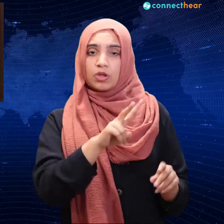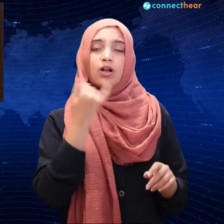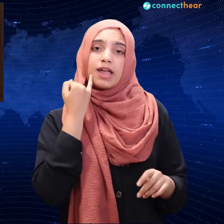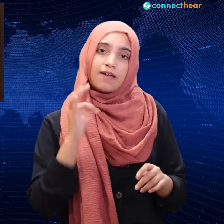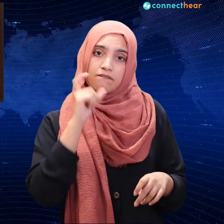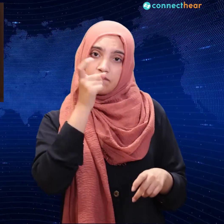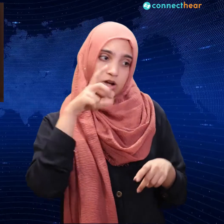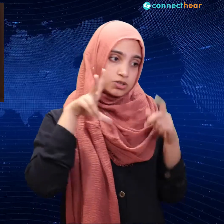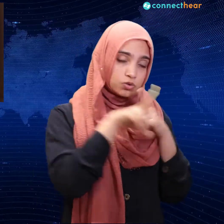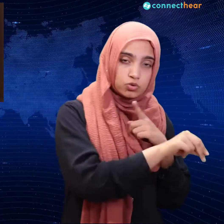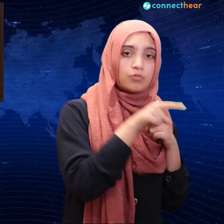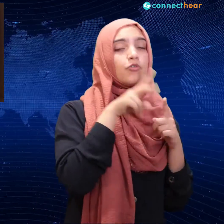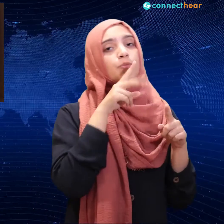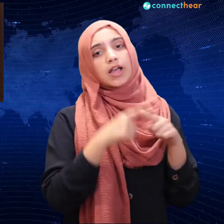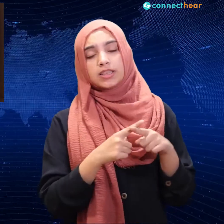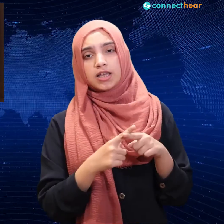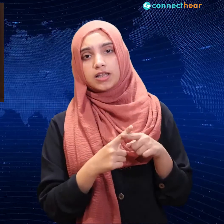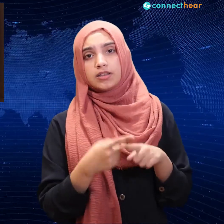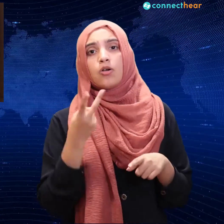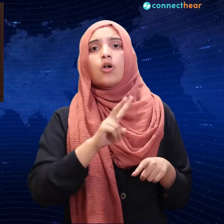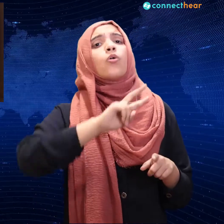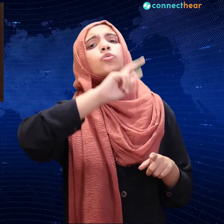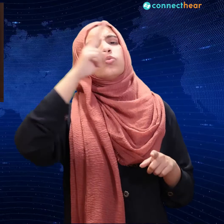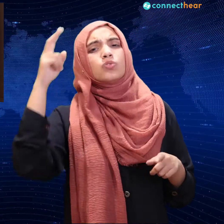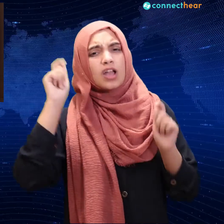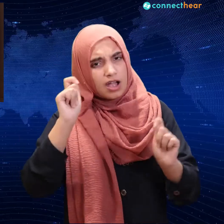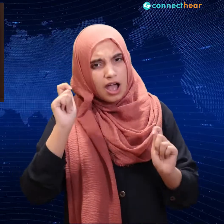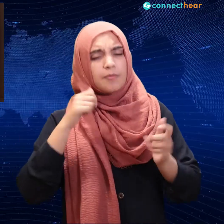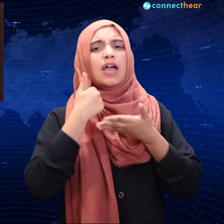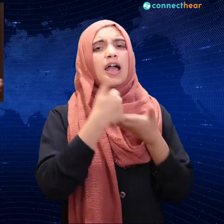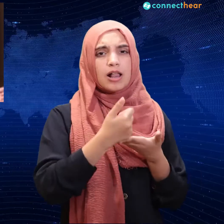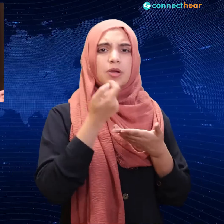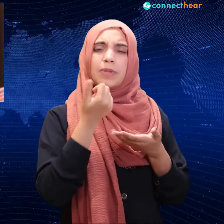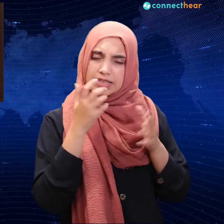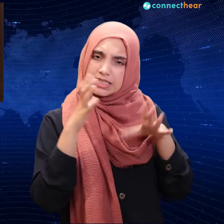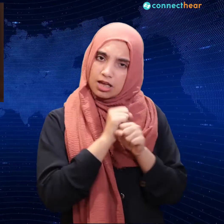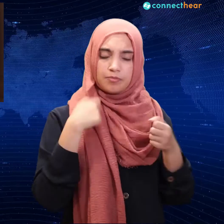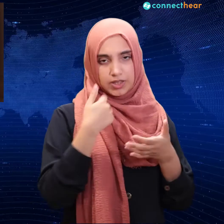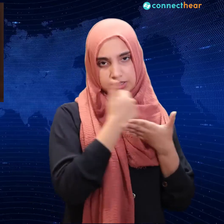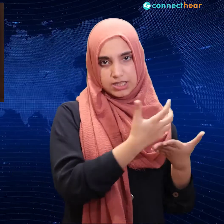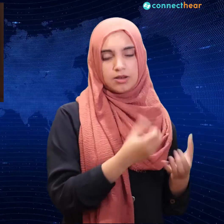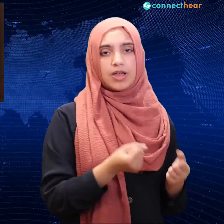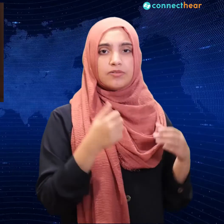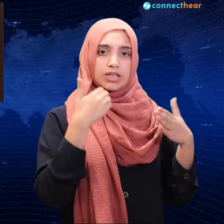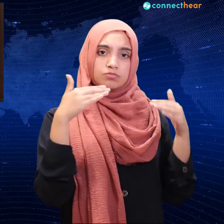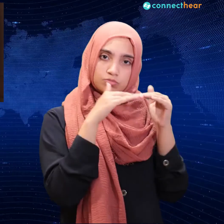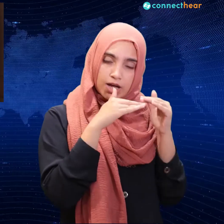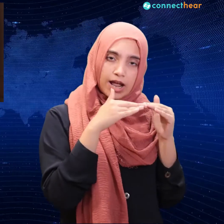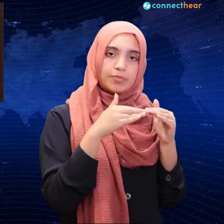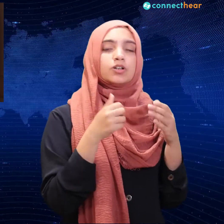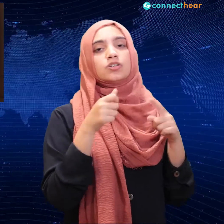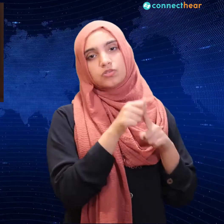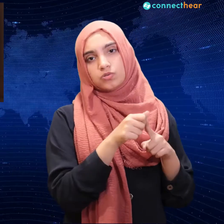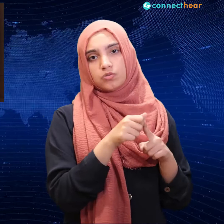we will not take any military action, but everything else we will do to ensure that there is an inclusive government, a political